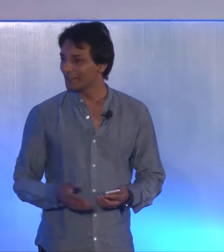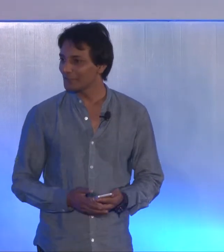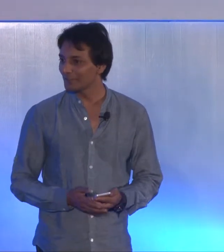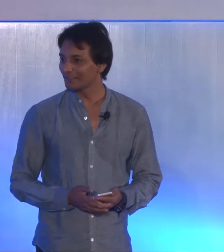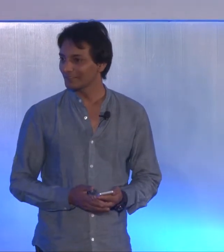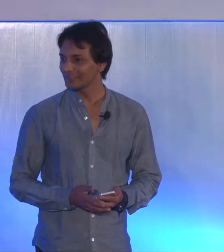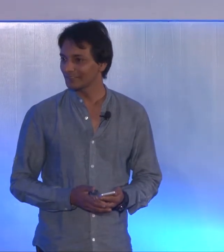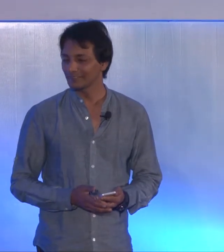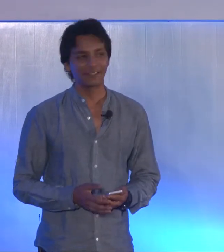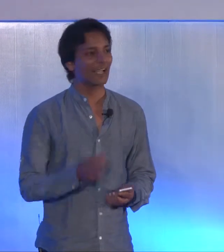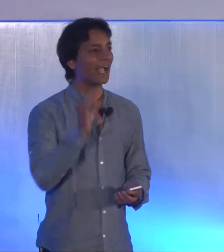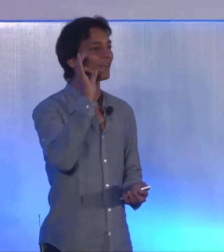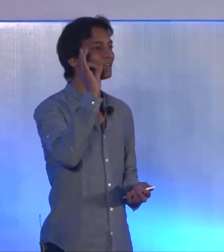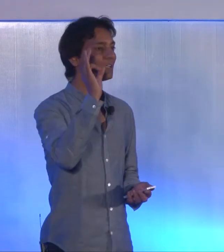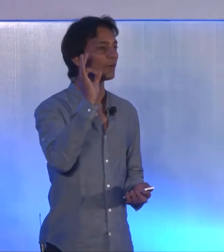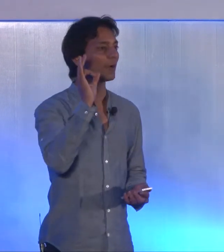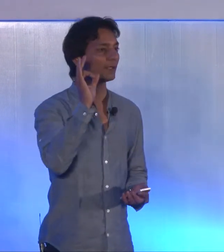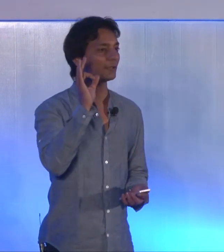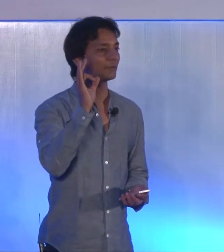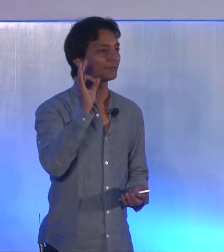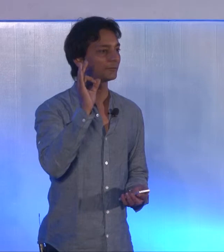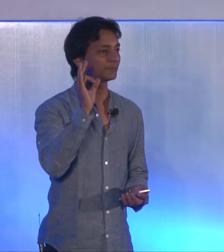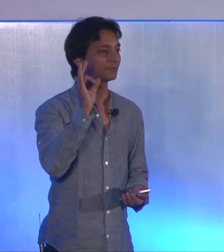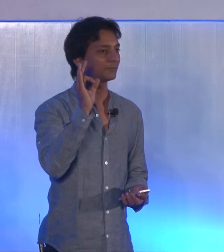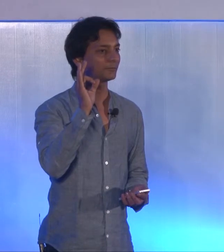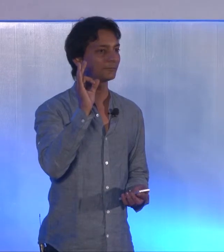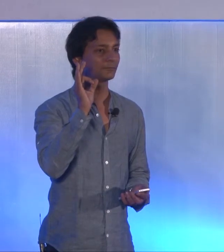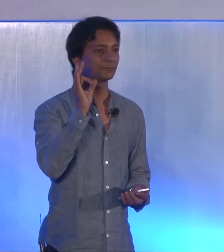Your intentions have zero value.